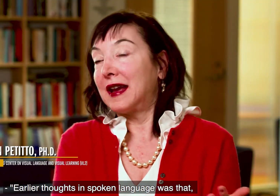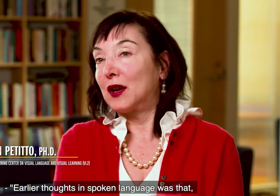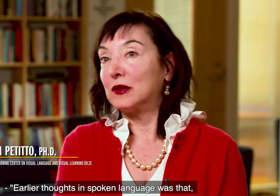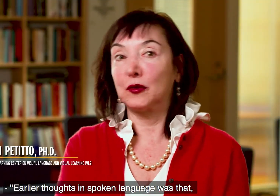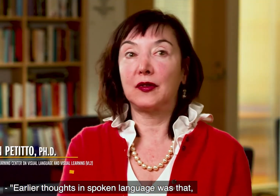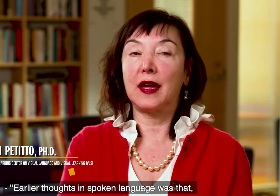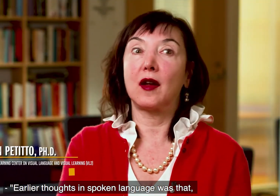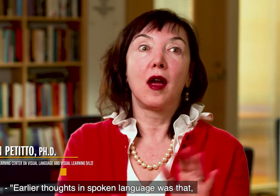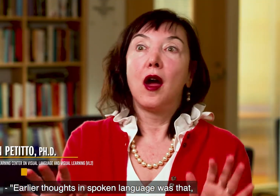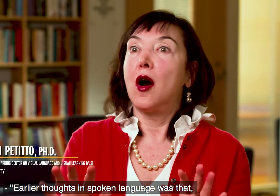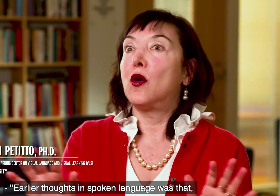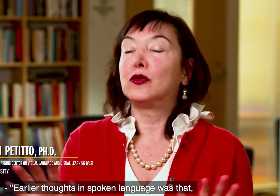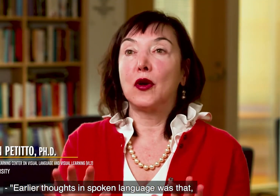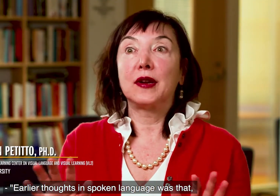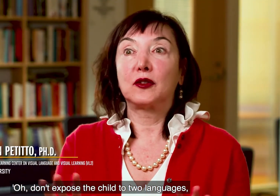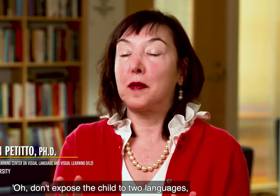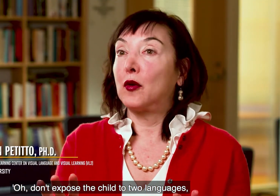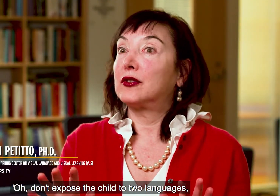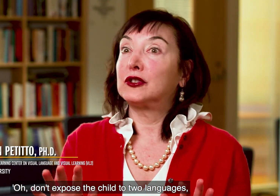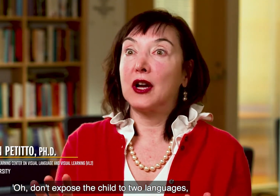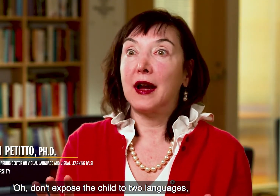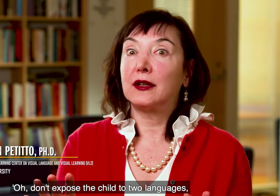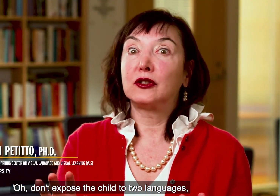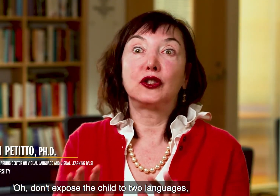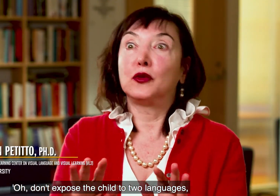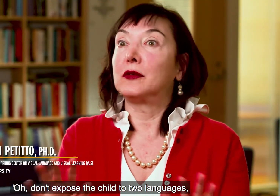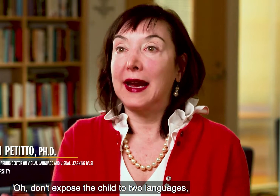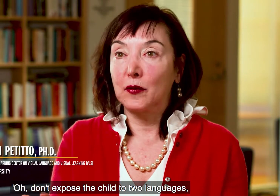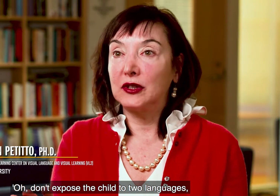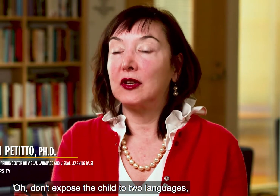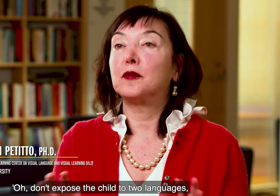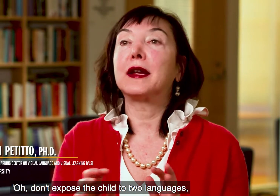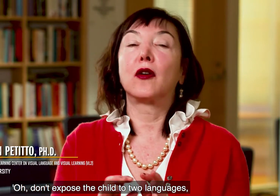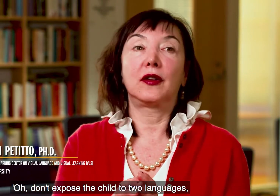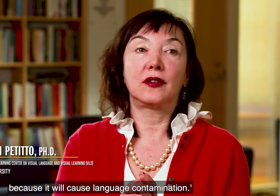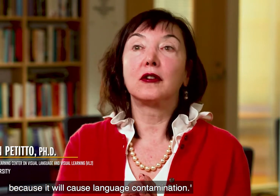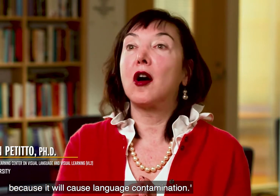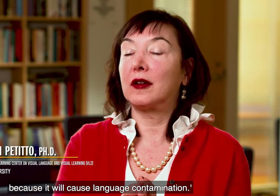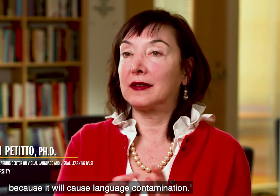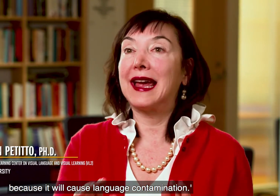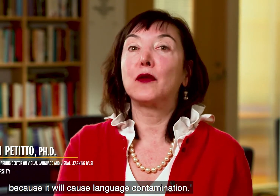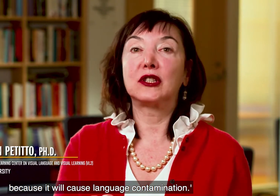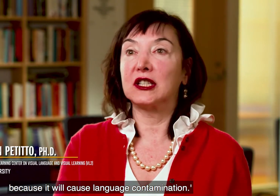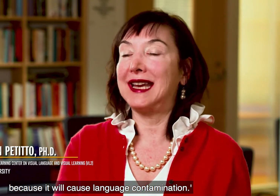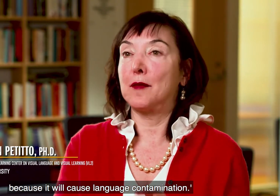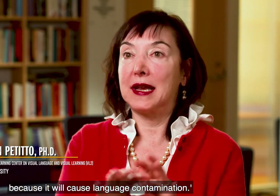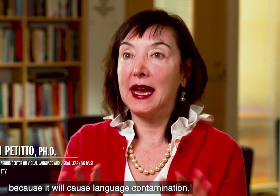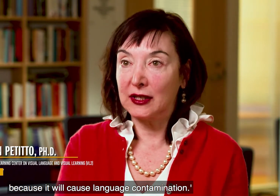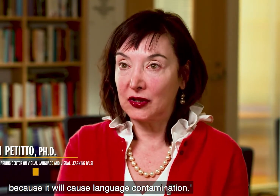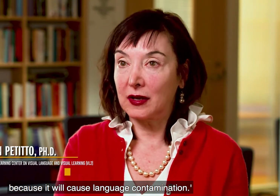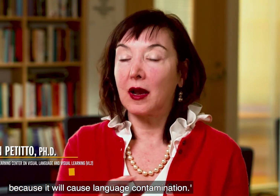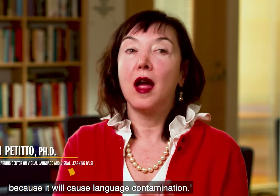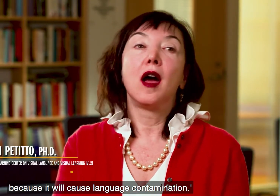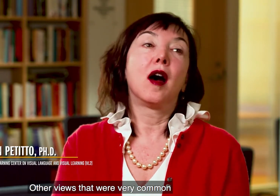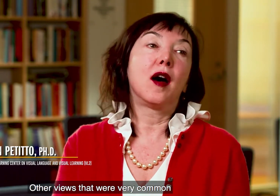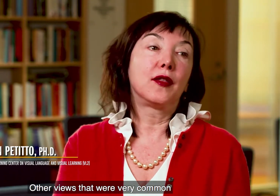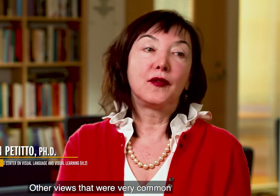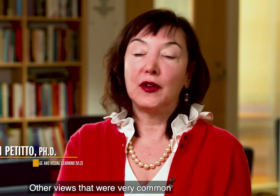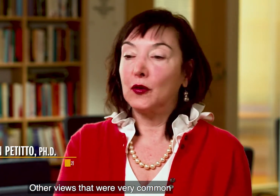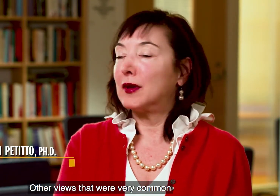language was that, oh, don't expose a child to two languages because they'll cause language contamination. Other views